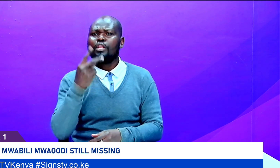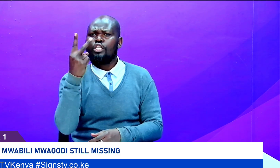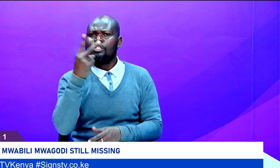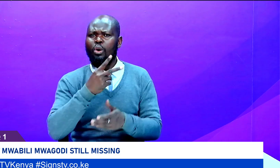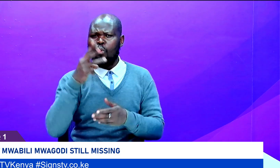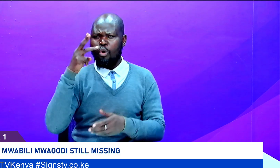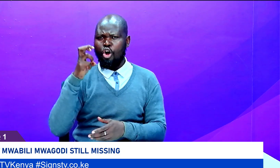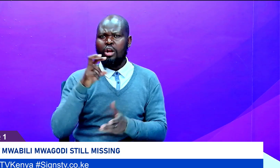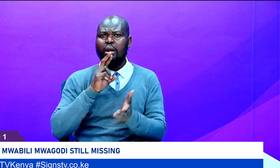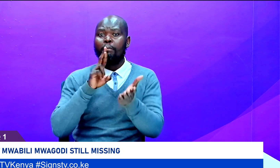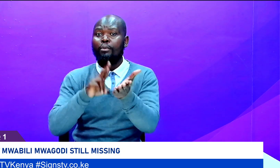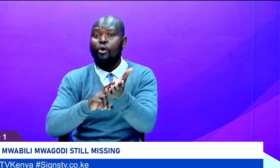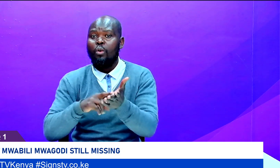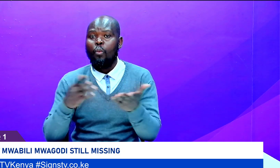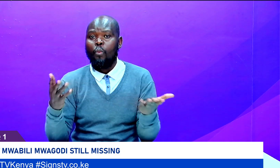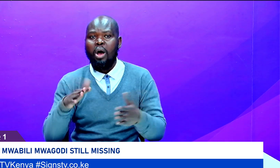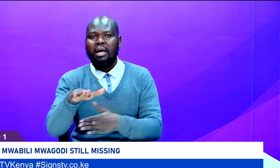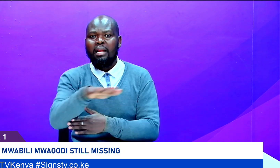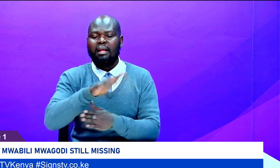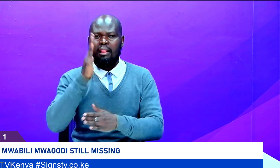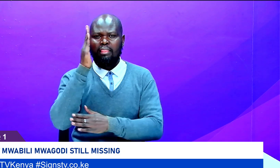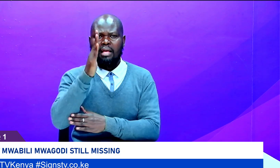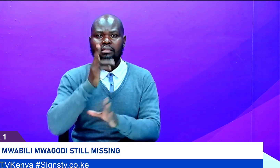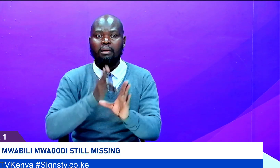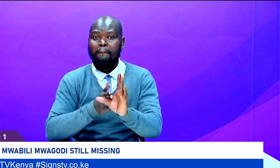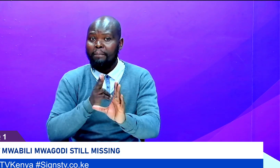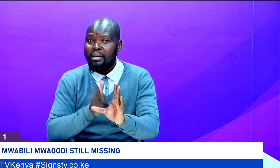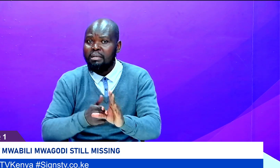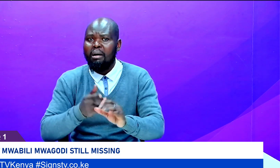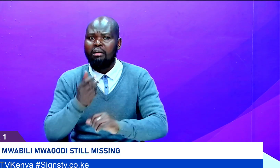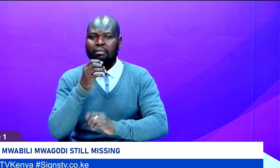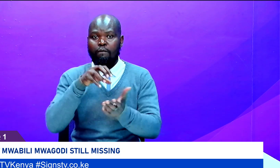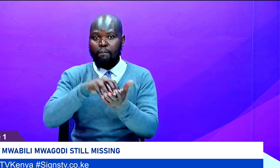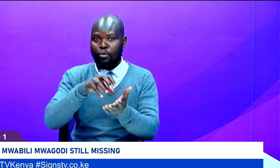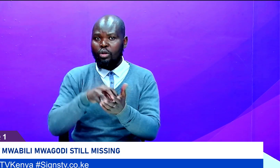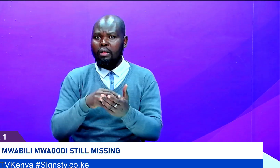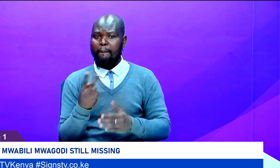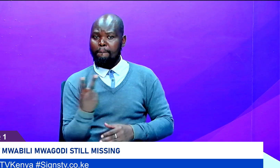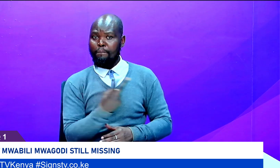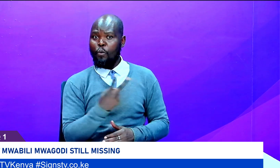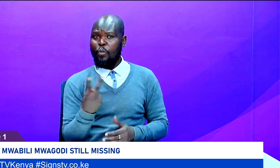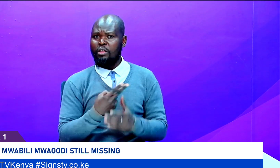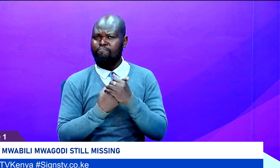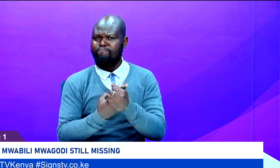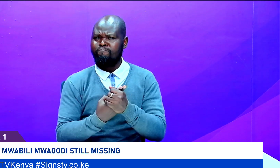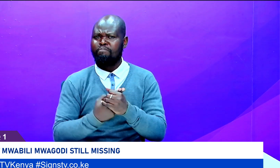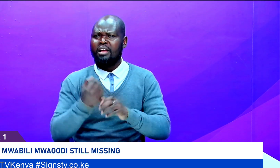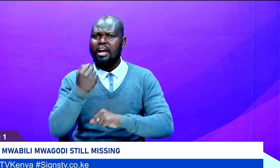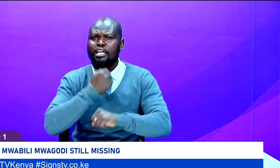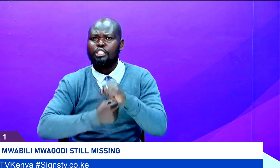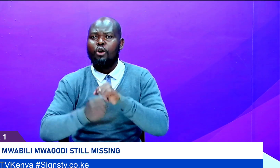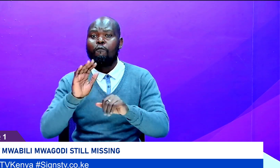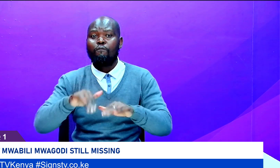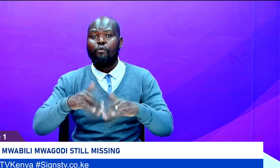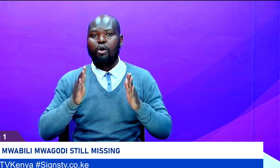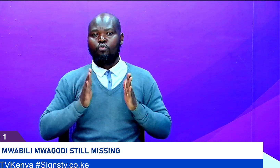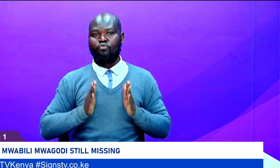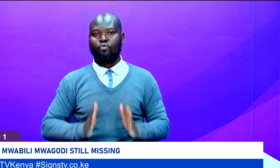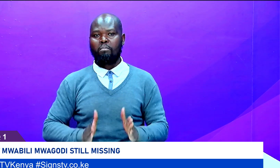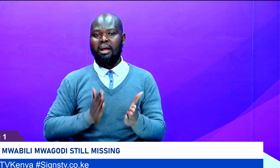Tanzania. The two were reportedly detained while participating in civic engagements, sparking condemnation from human